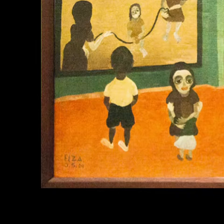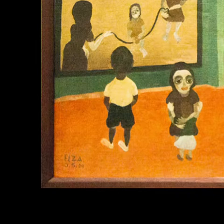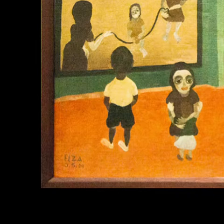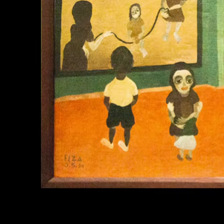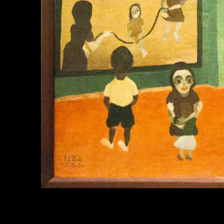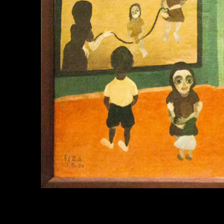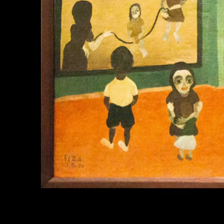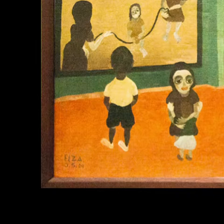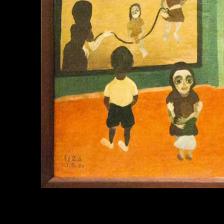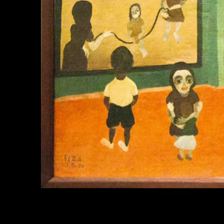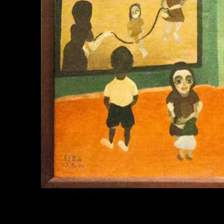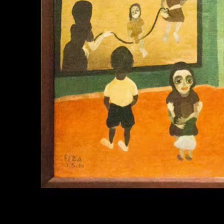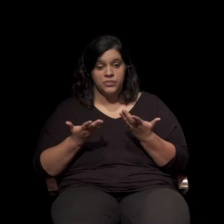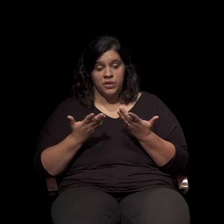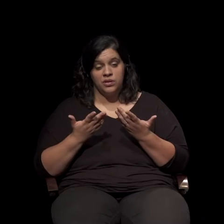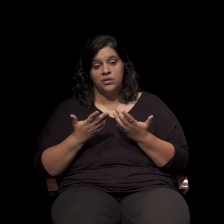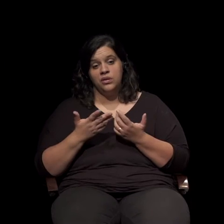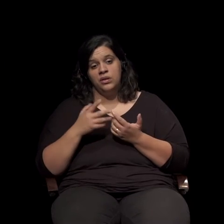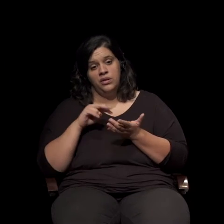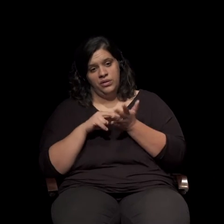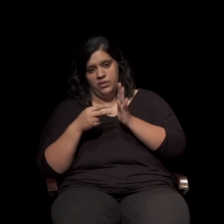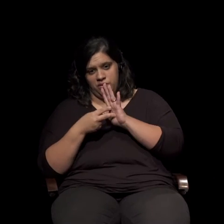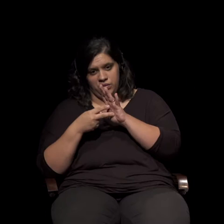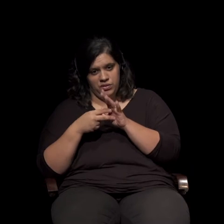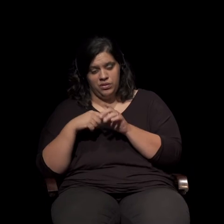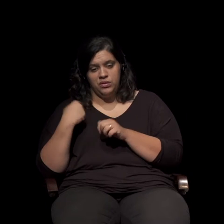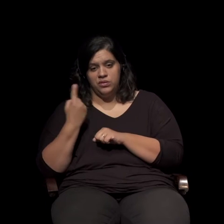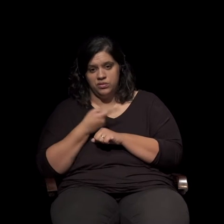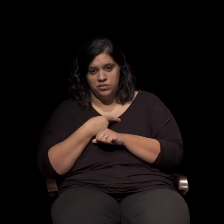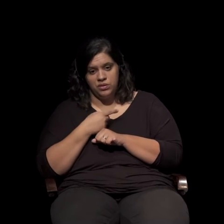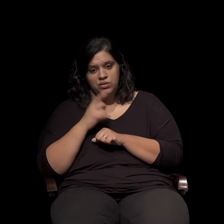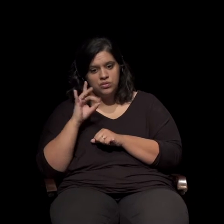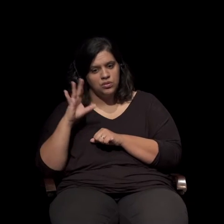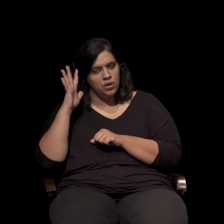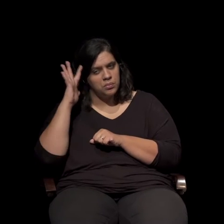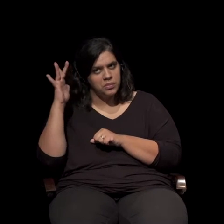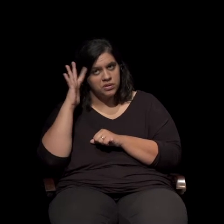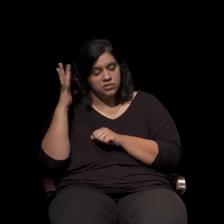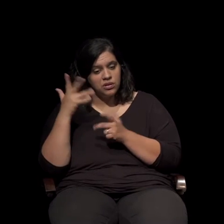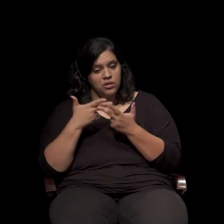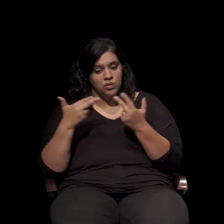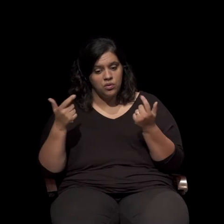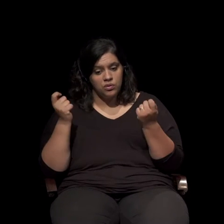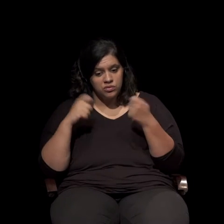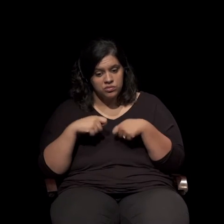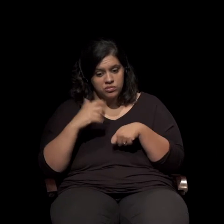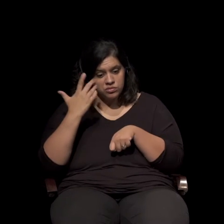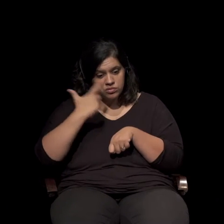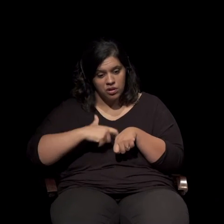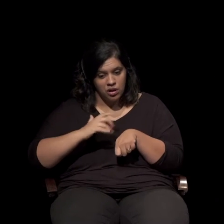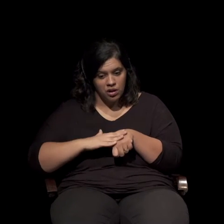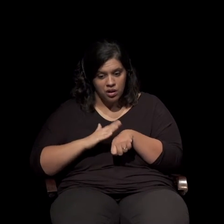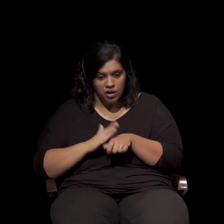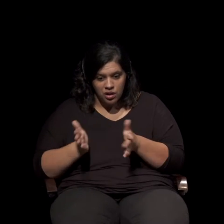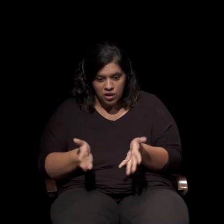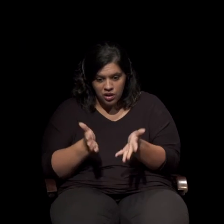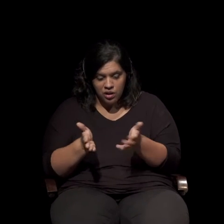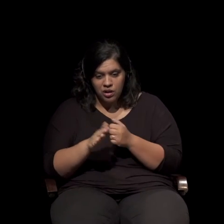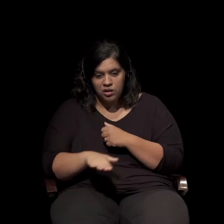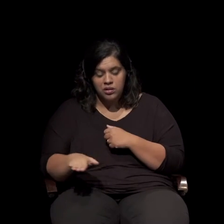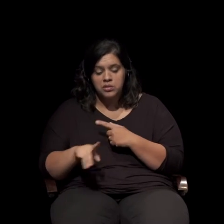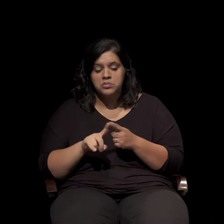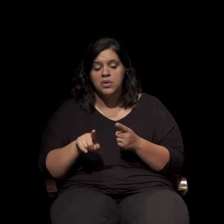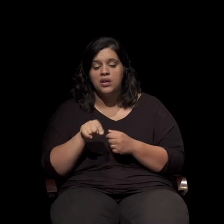not just to look at children and what we can do for them, but actually to really think of what children do for us and how we change with